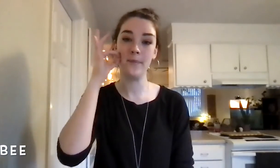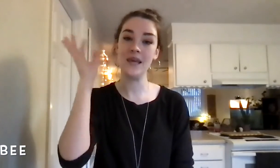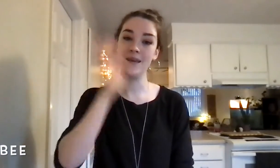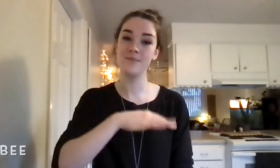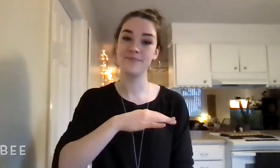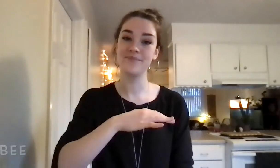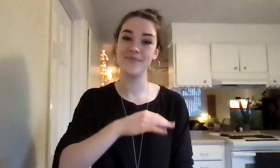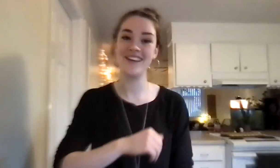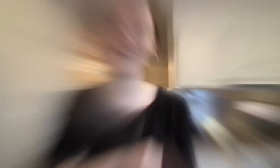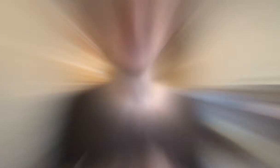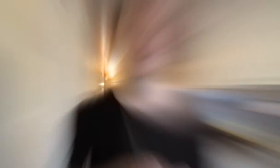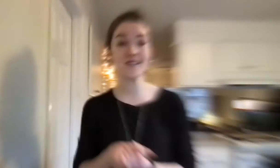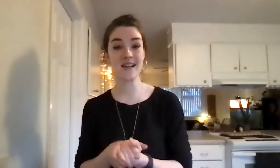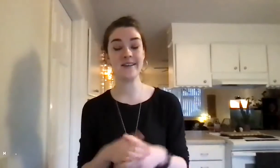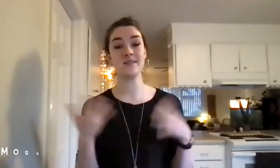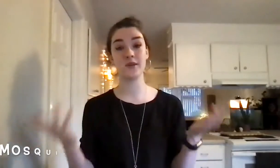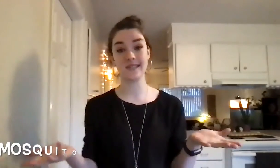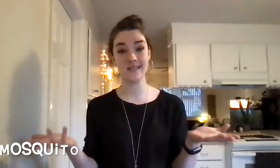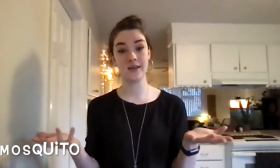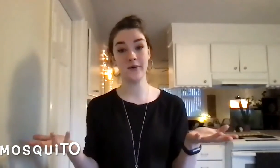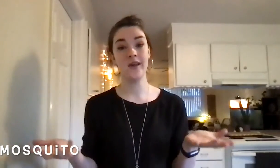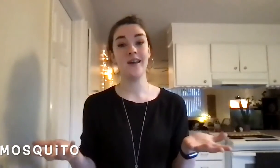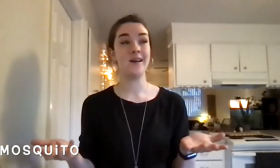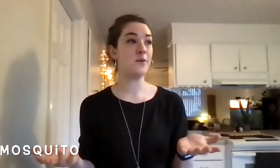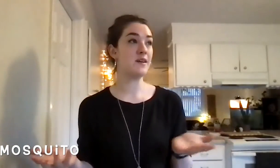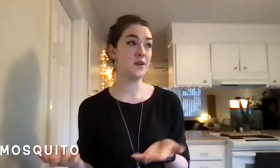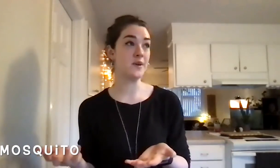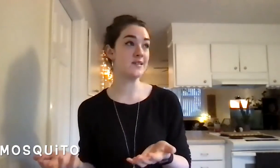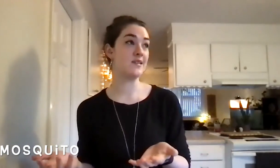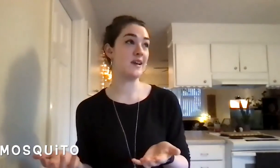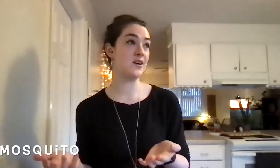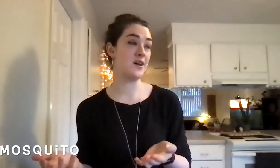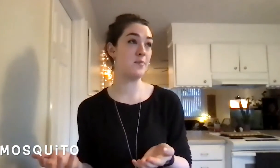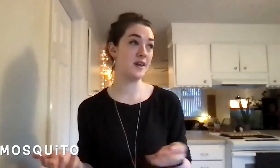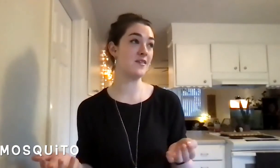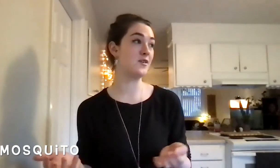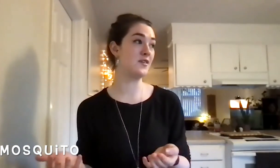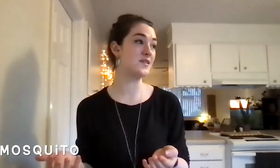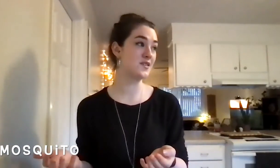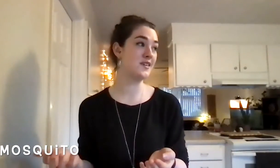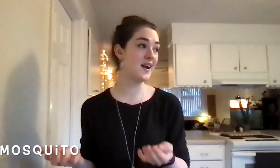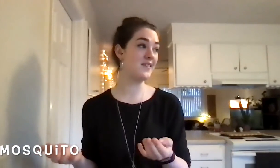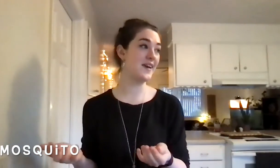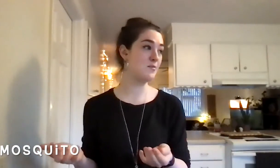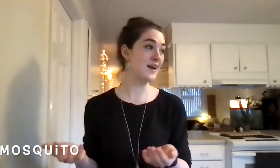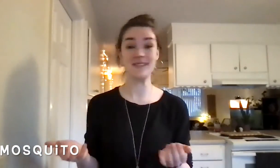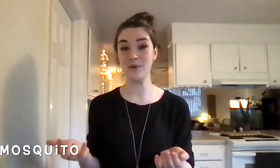B. Nice. Our next sign is mosquito. I've noticed that they are appearing all of a sudden and they're biting me all